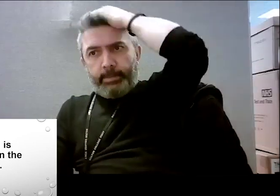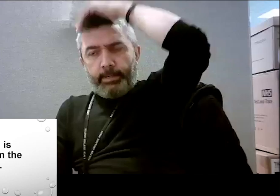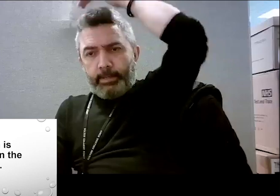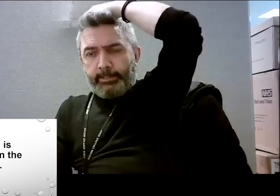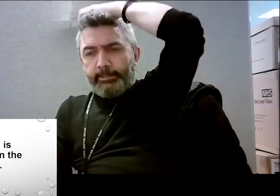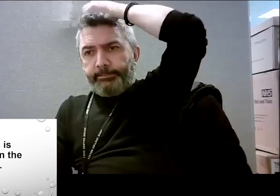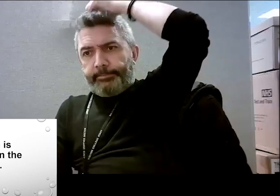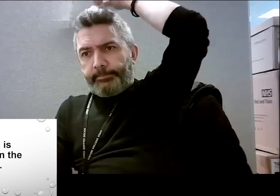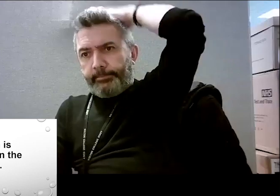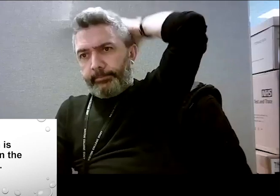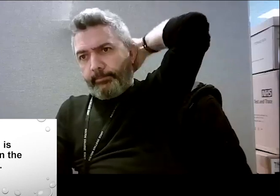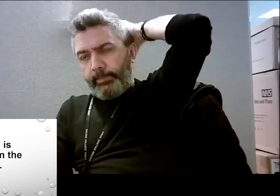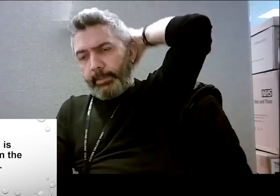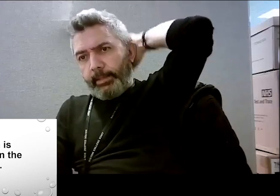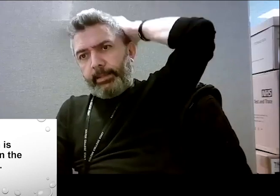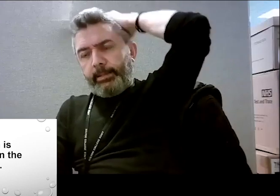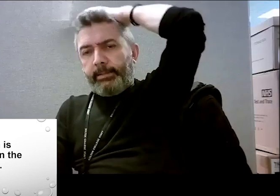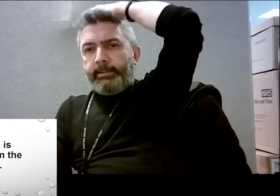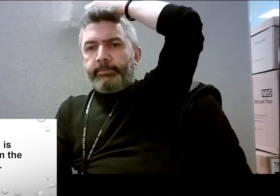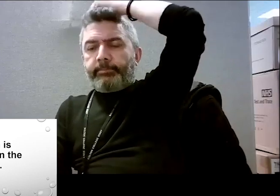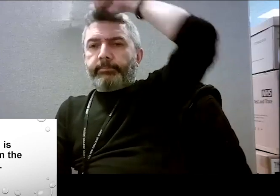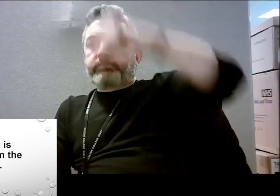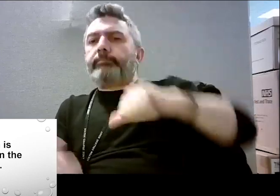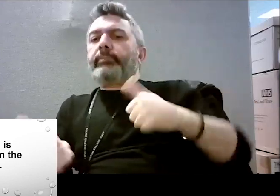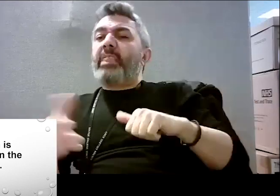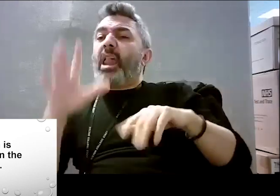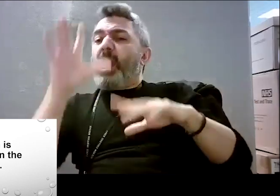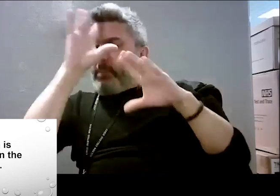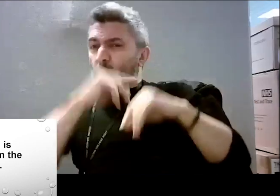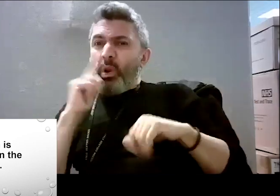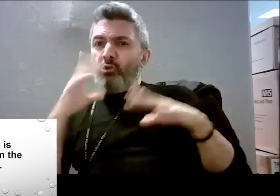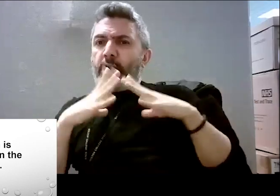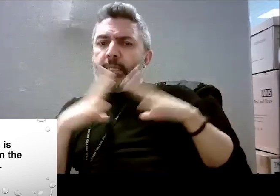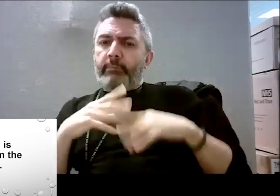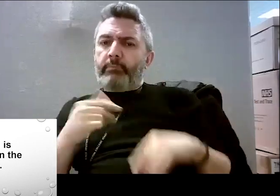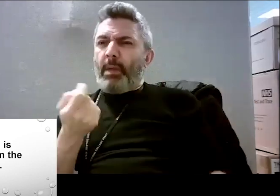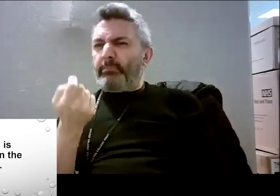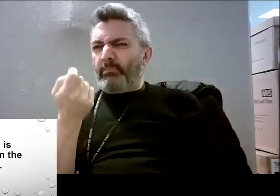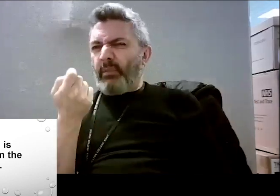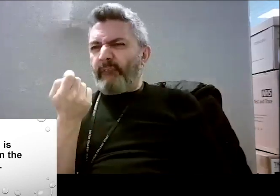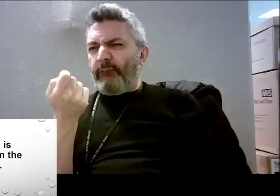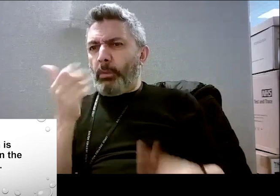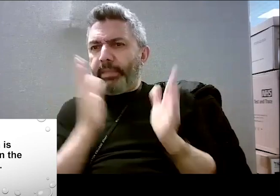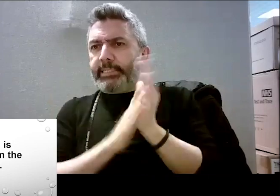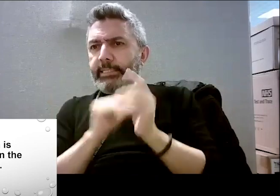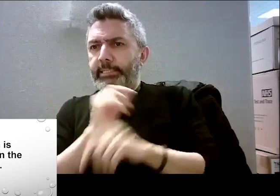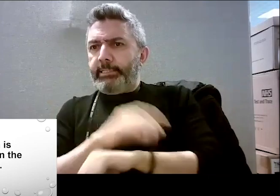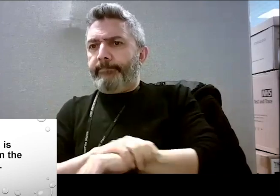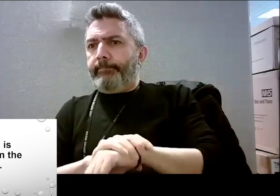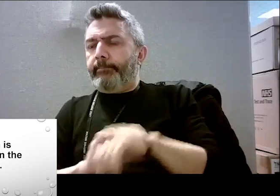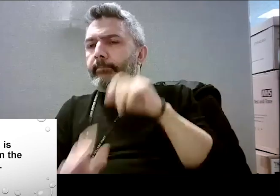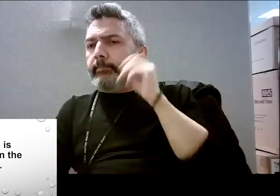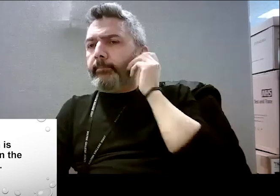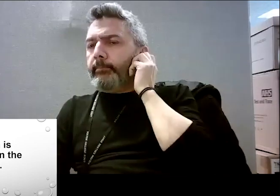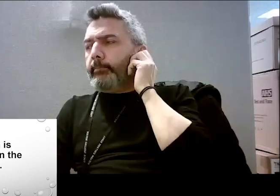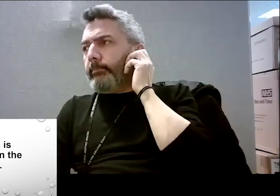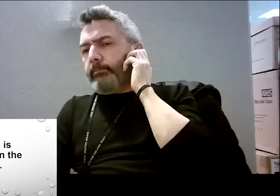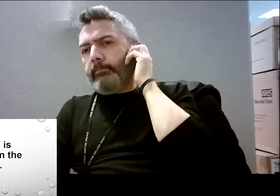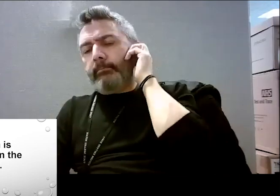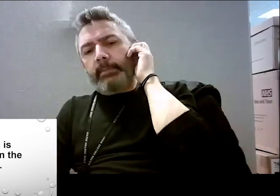please, everybody, draw a man standing on a bridge? And then just give you a couple of minutes for that and let me know